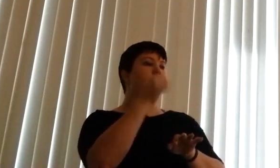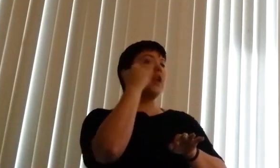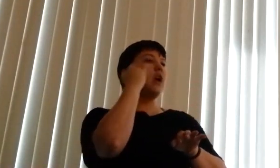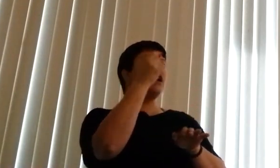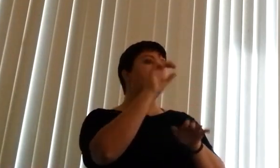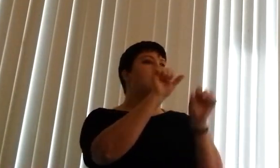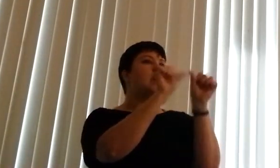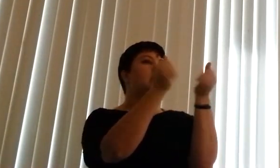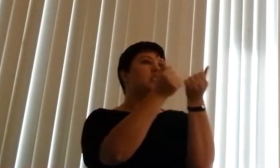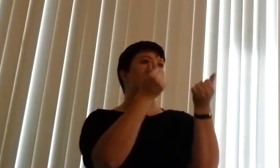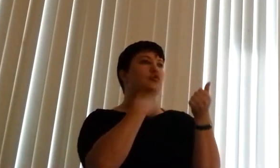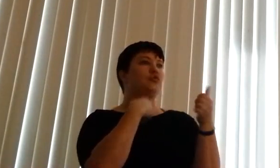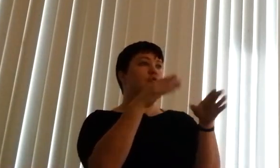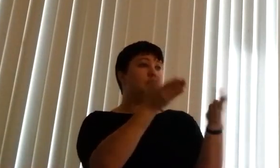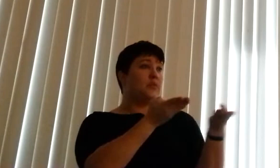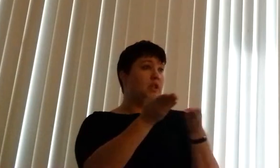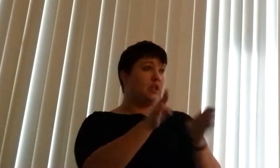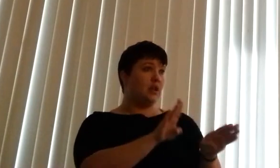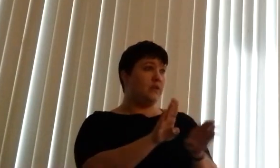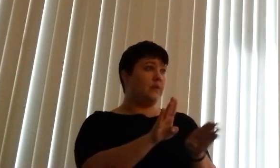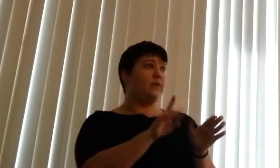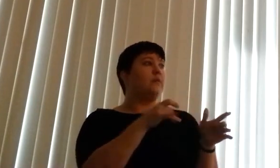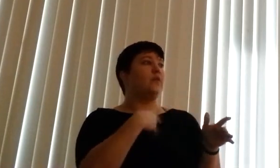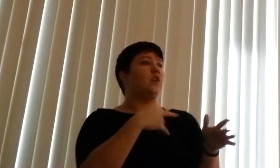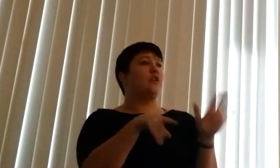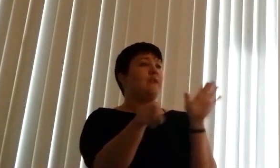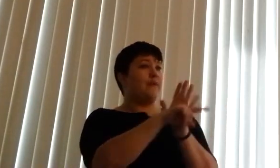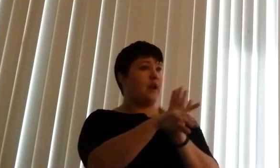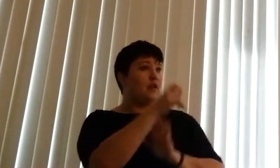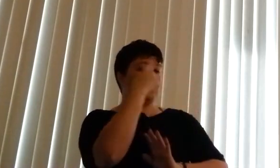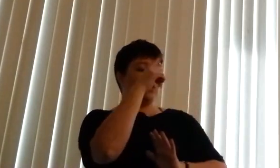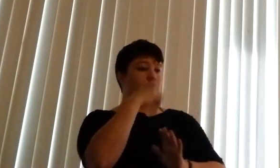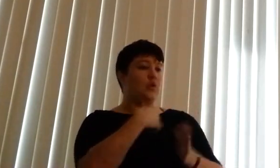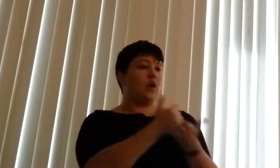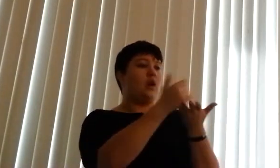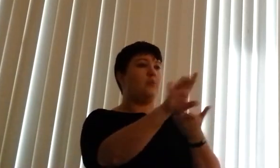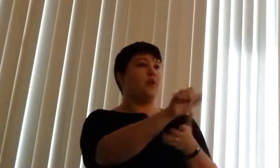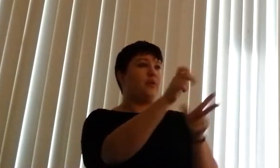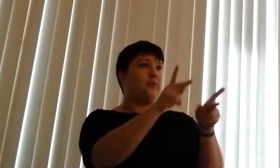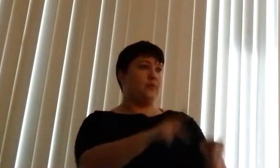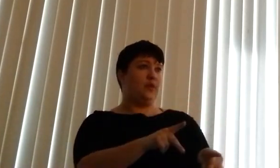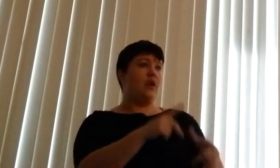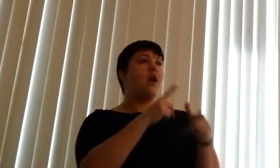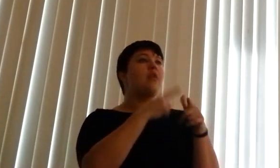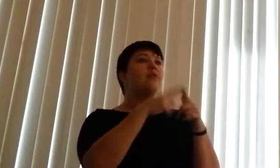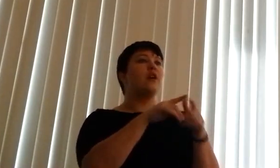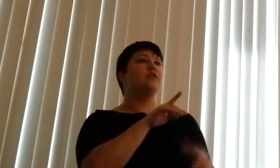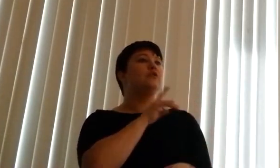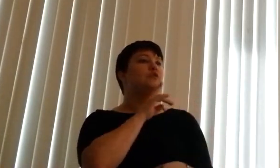agent's treatment fails to respect another's dignity, it is pro tanto wrong.